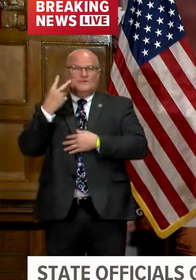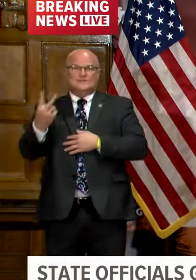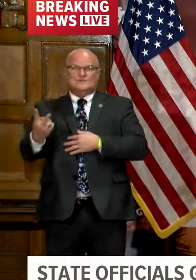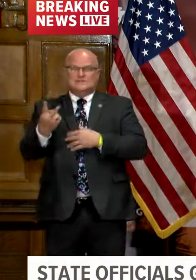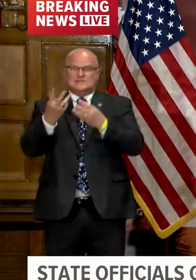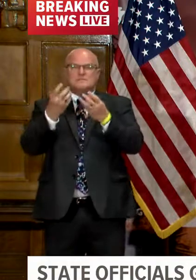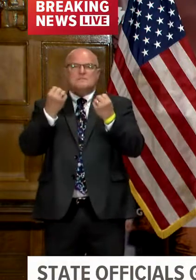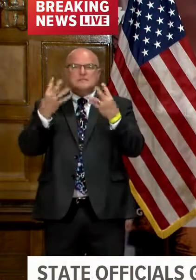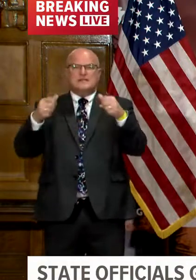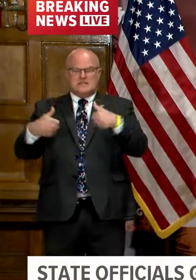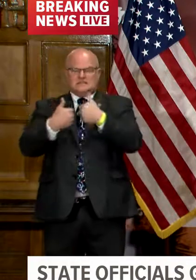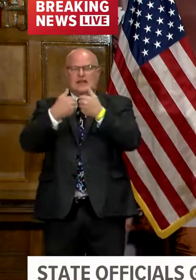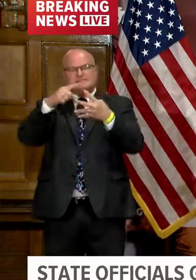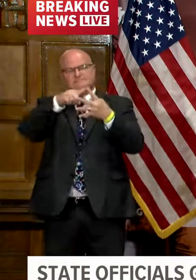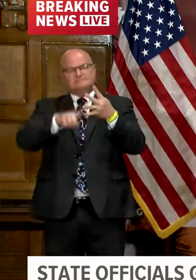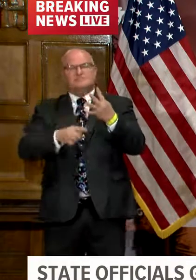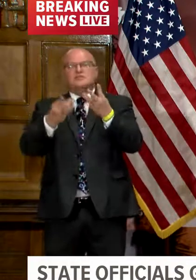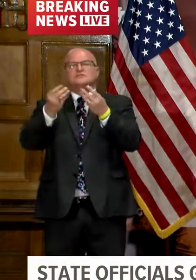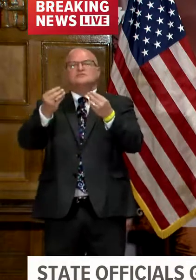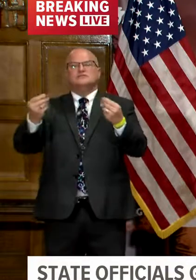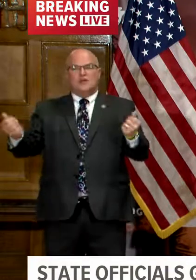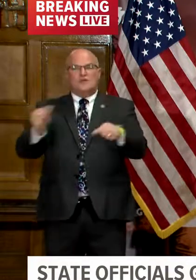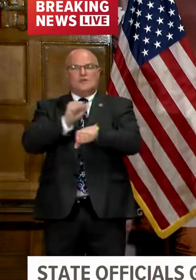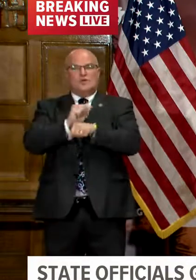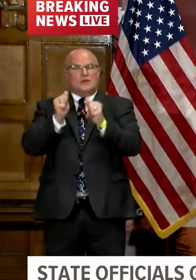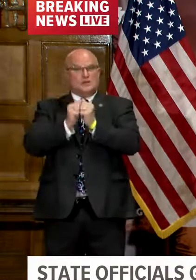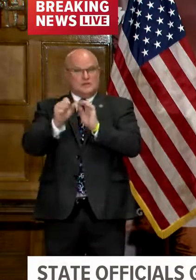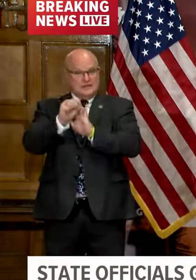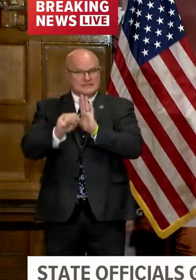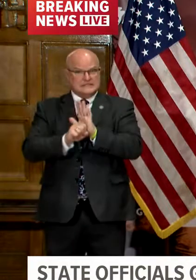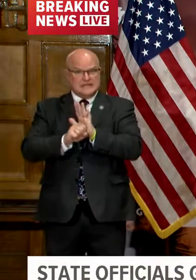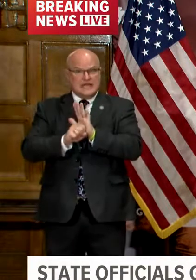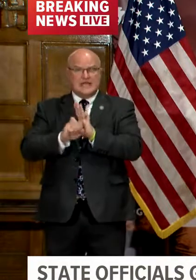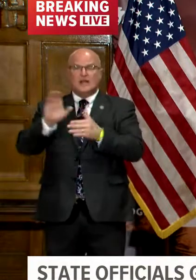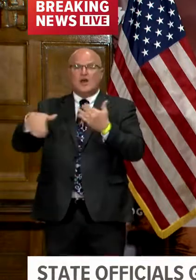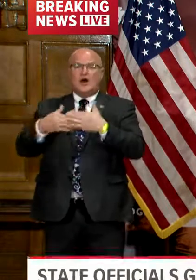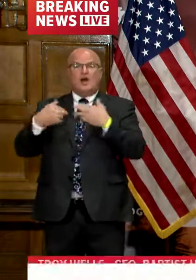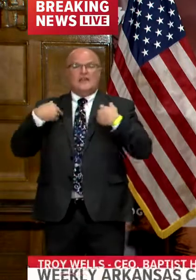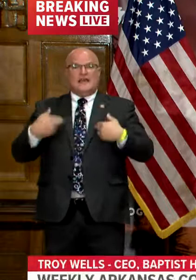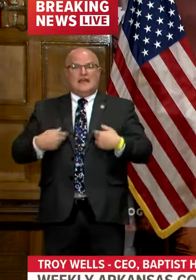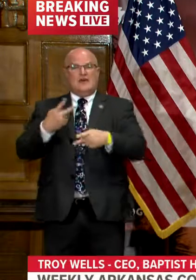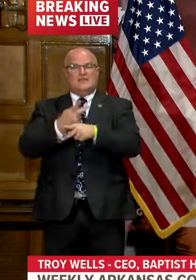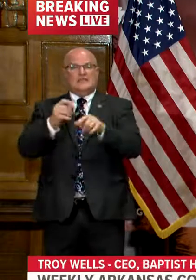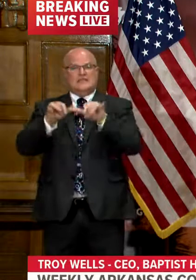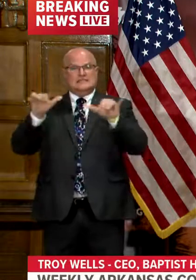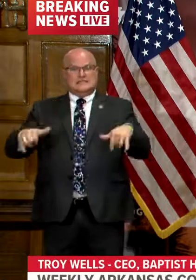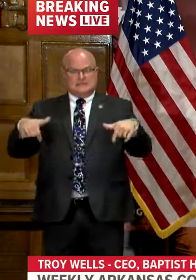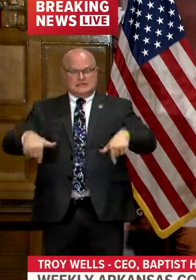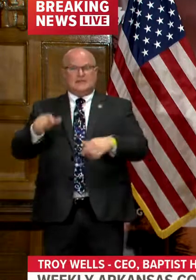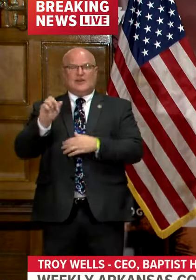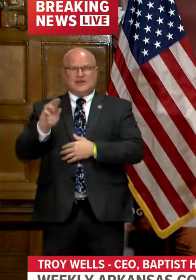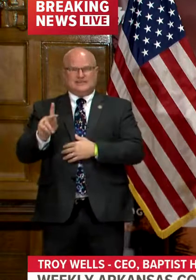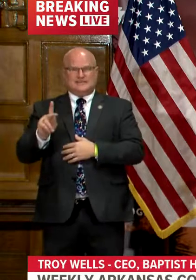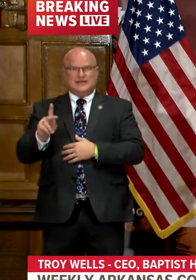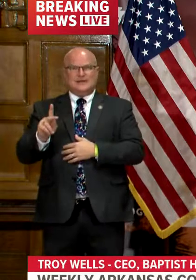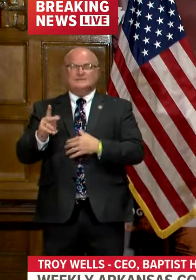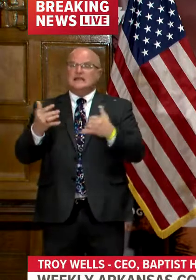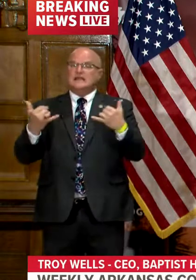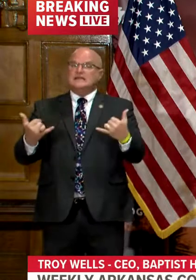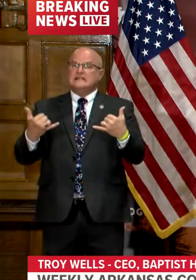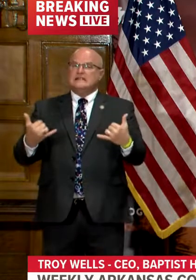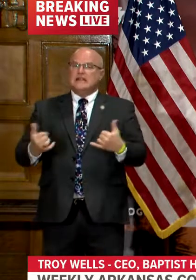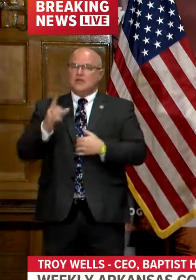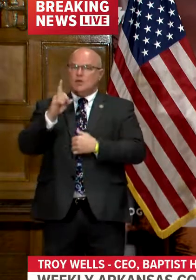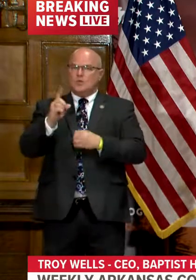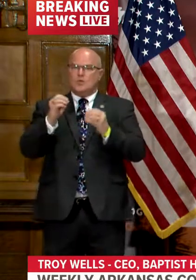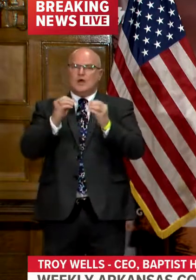many of those challenges throughout the course of the year from working with the state and all the healthcare systems in Arkansas. And today we're here just talking about one